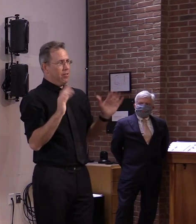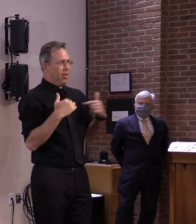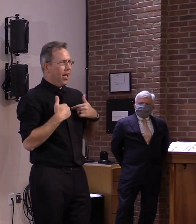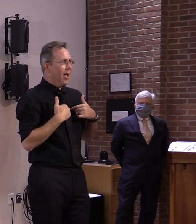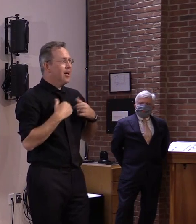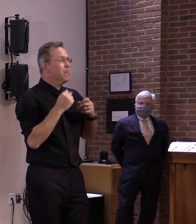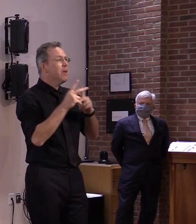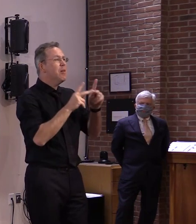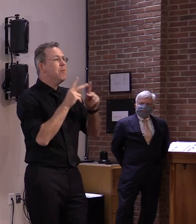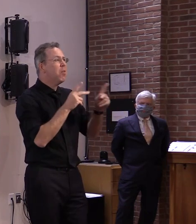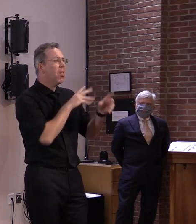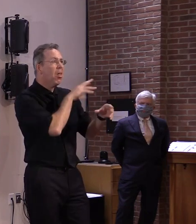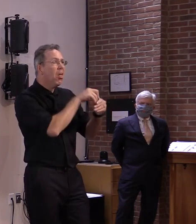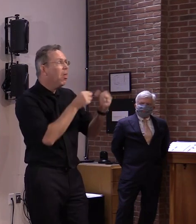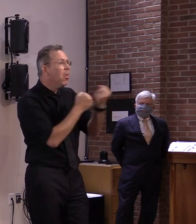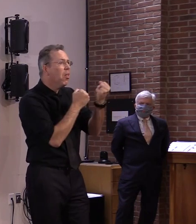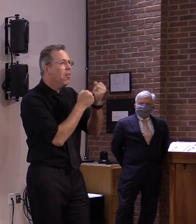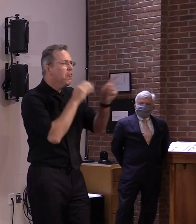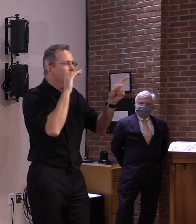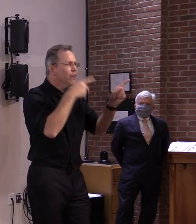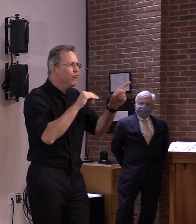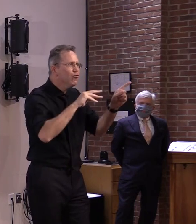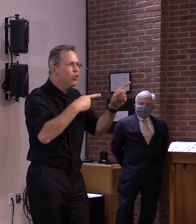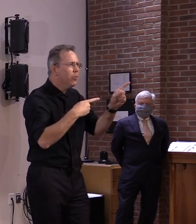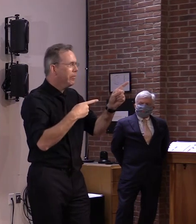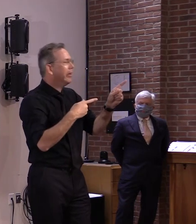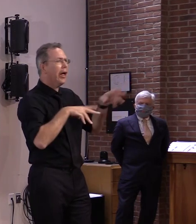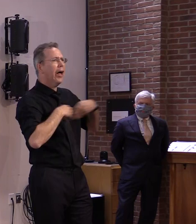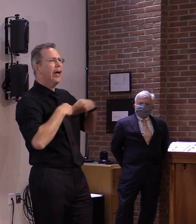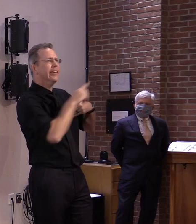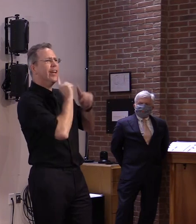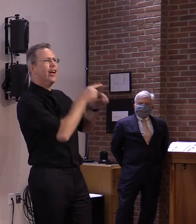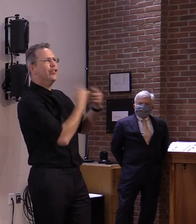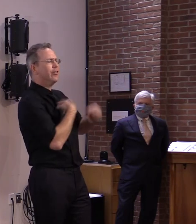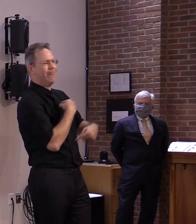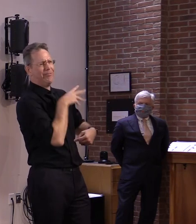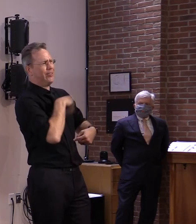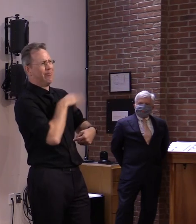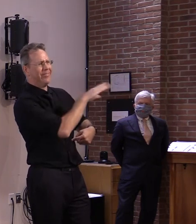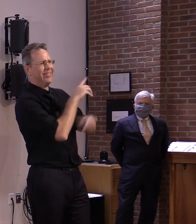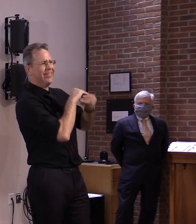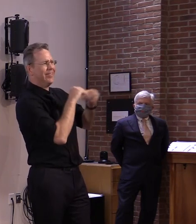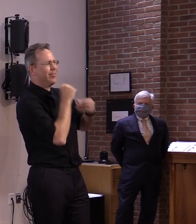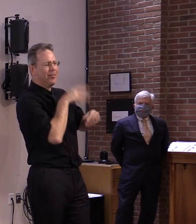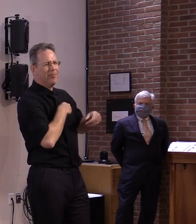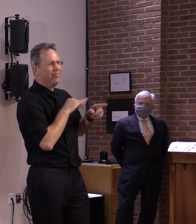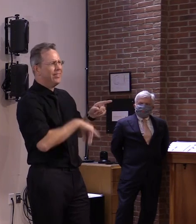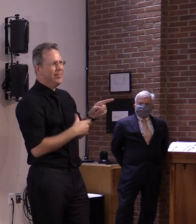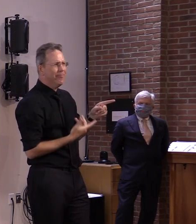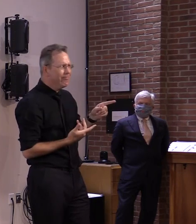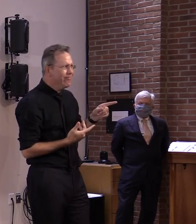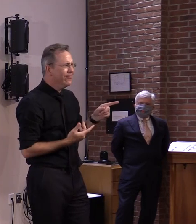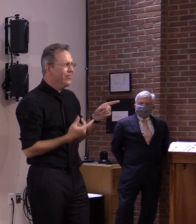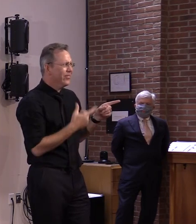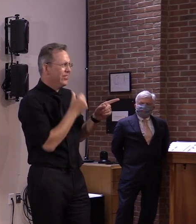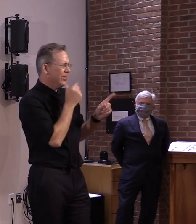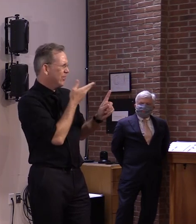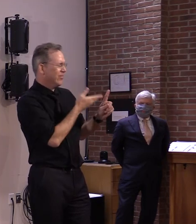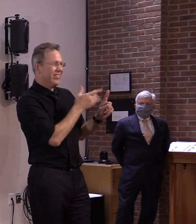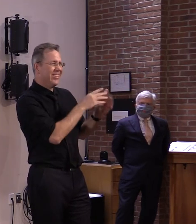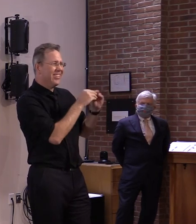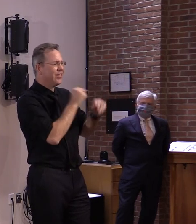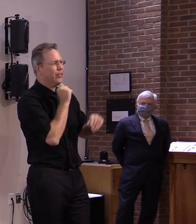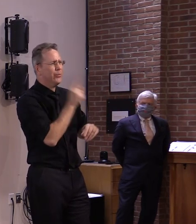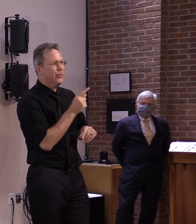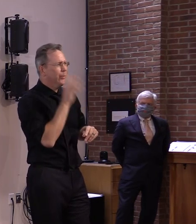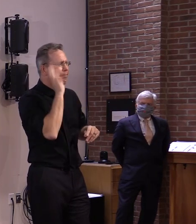take him at his word. I don't believe any of the statements he made last night are true, and I do believe